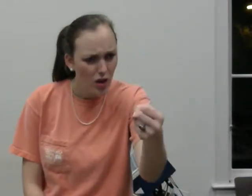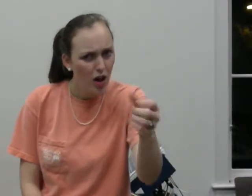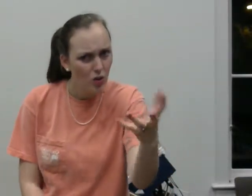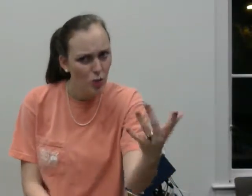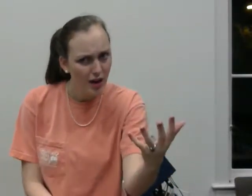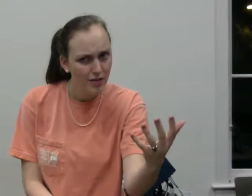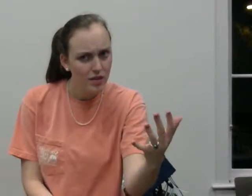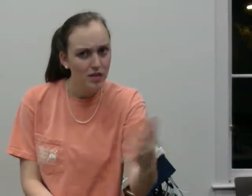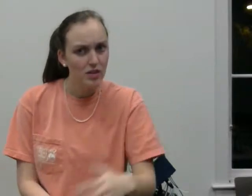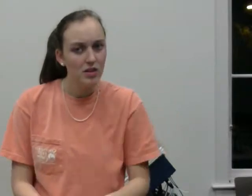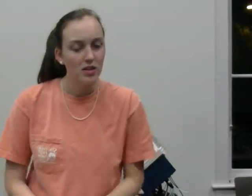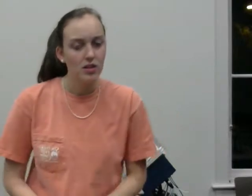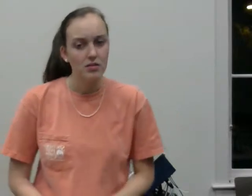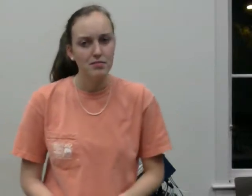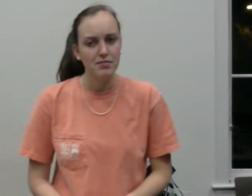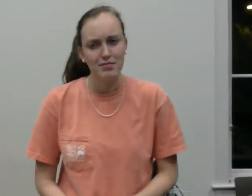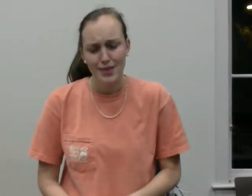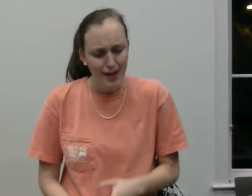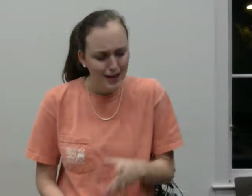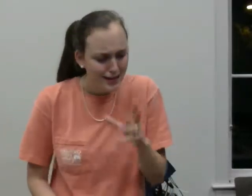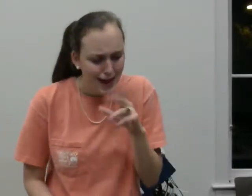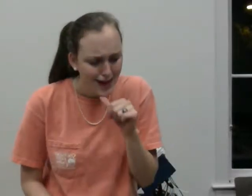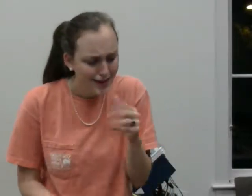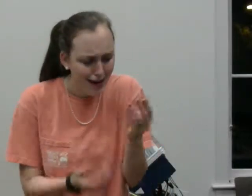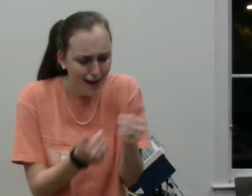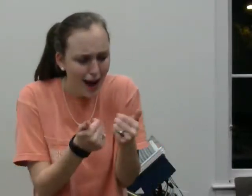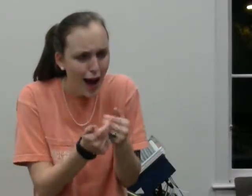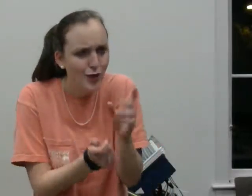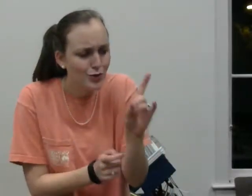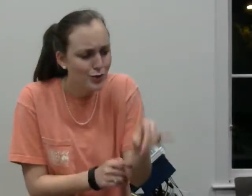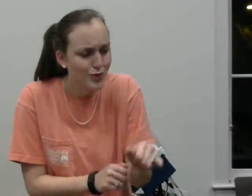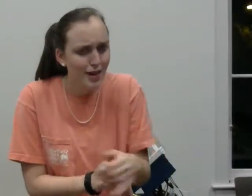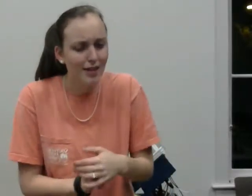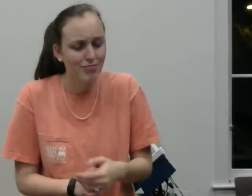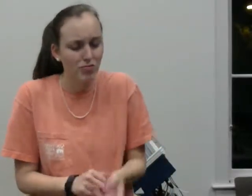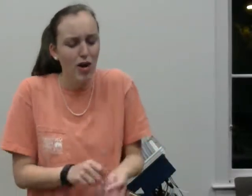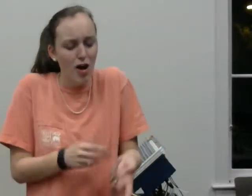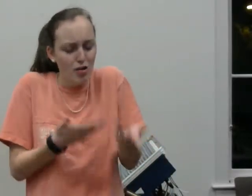No whistle about it. Come on up and rest your feet.